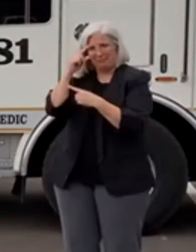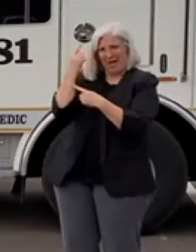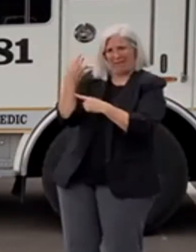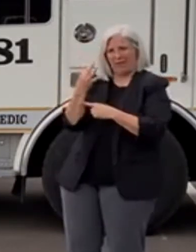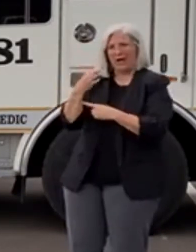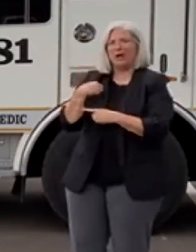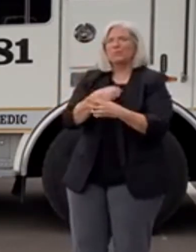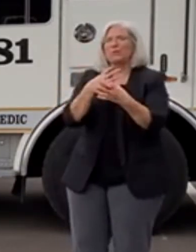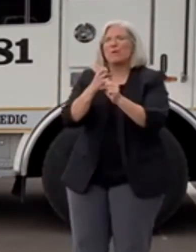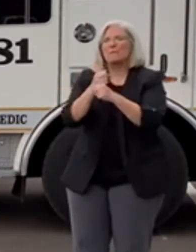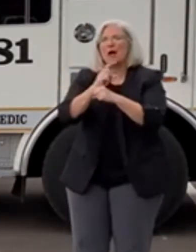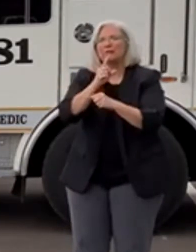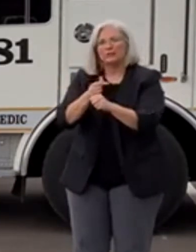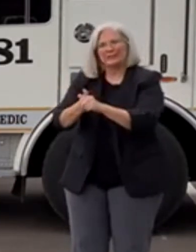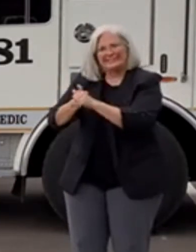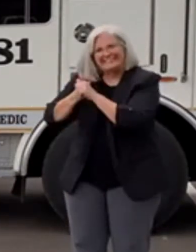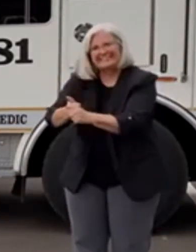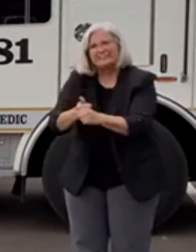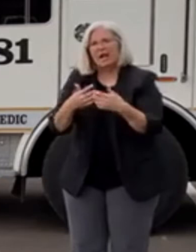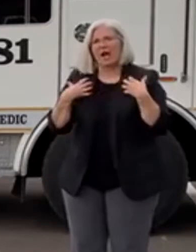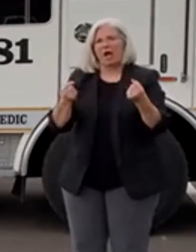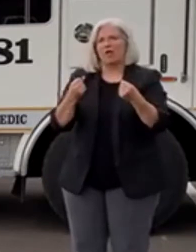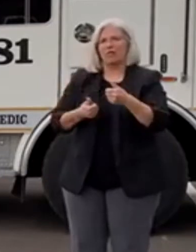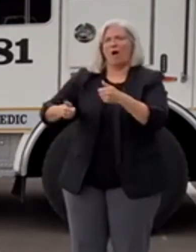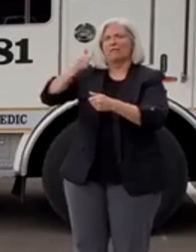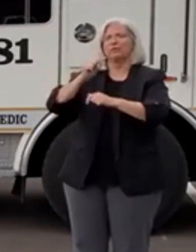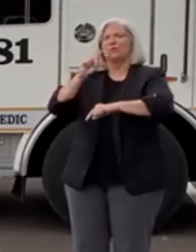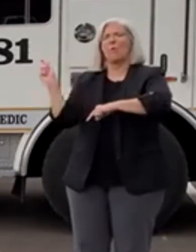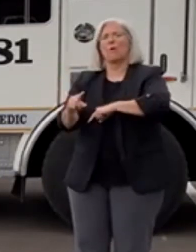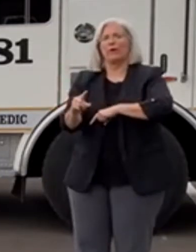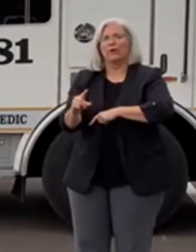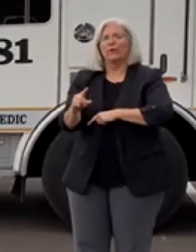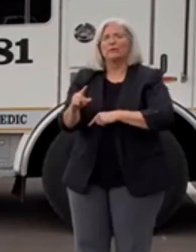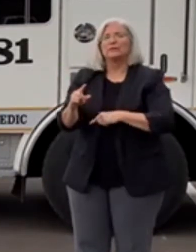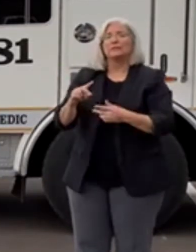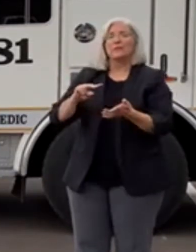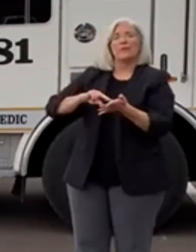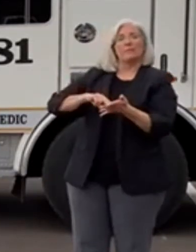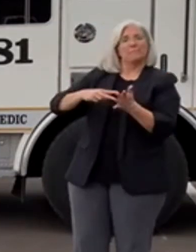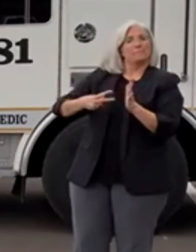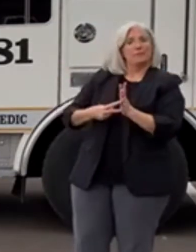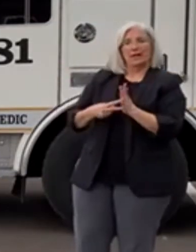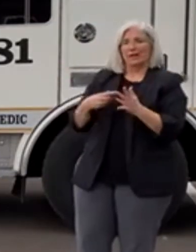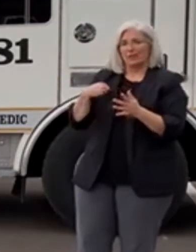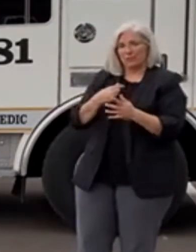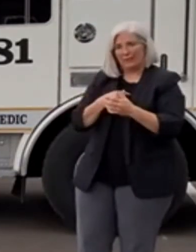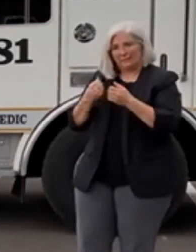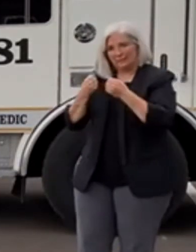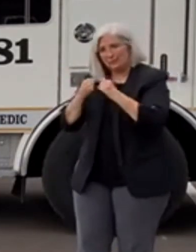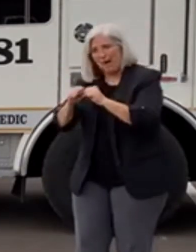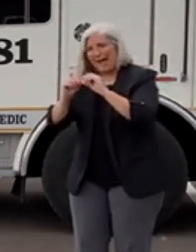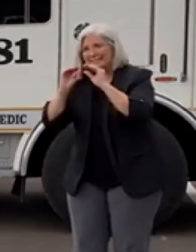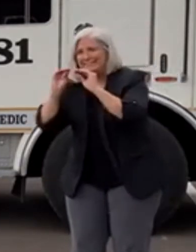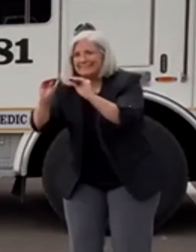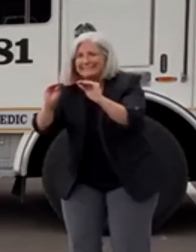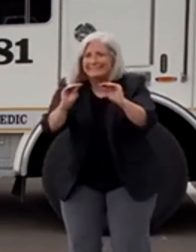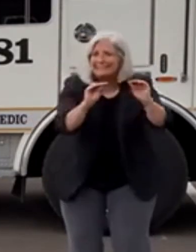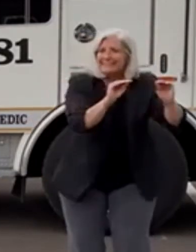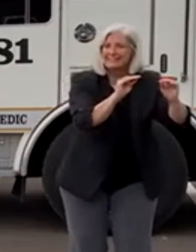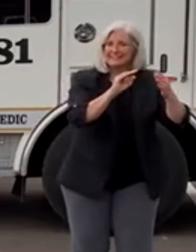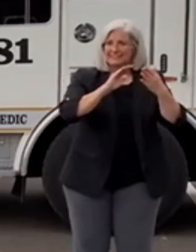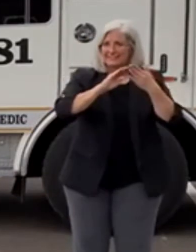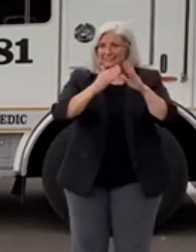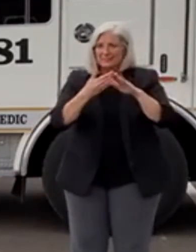health officer orders, and in fact, just building upon much of the education and outreach that we've been doing for the last several